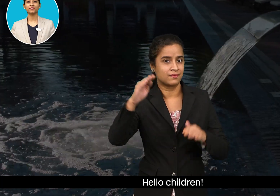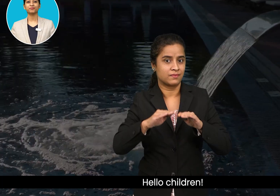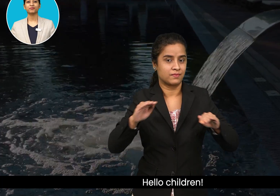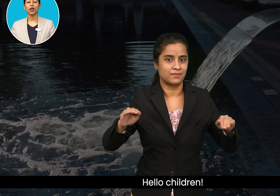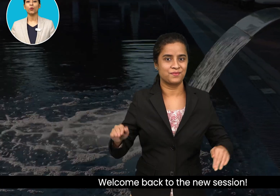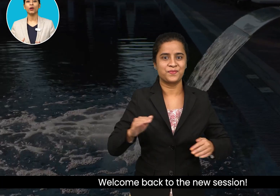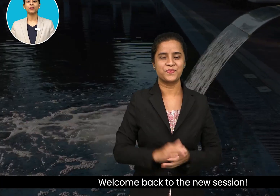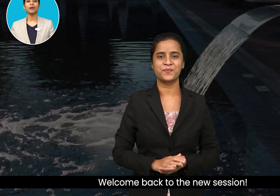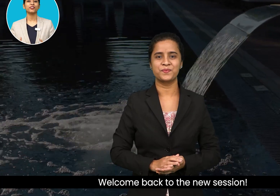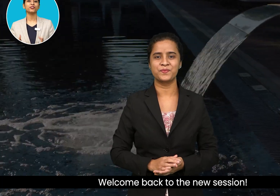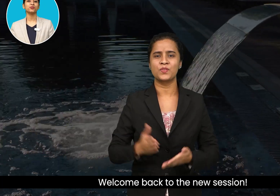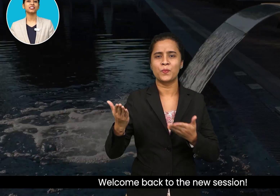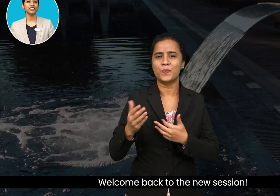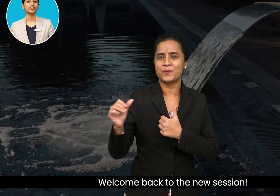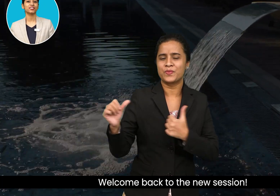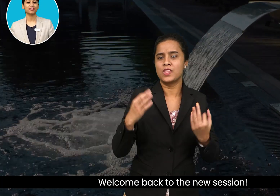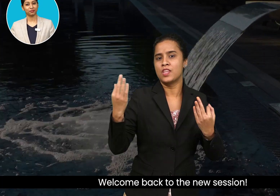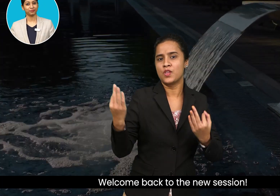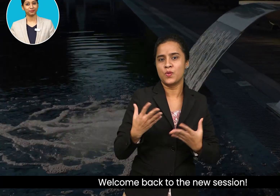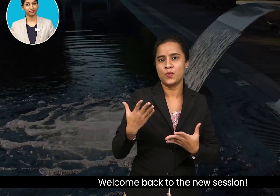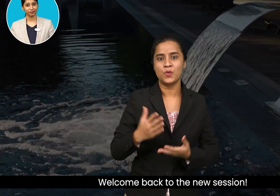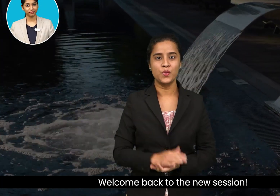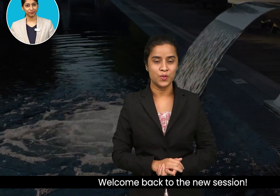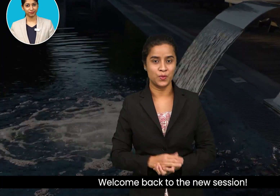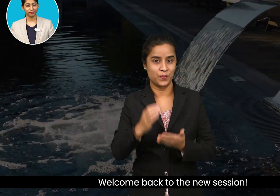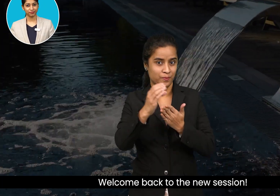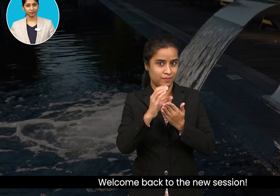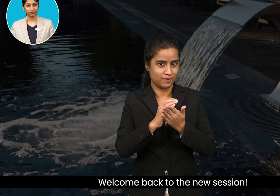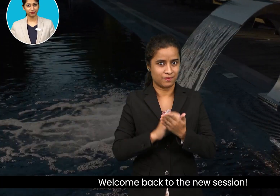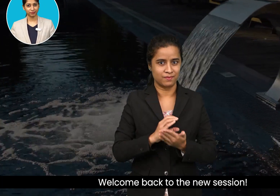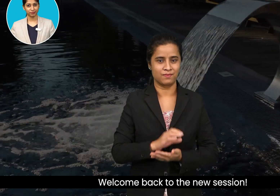Hello children, welcome back to your new session.